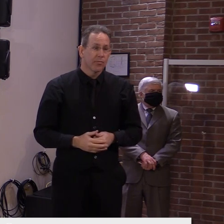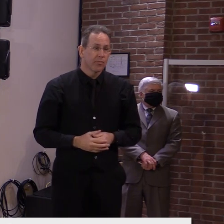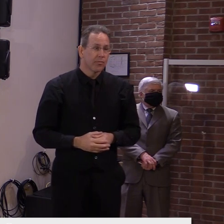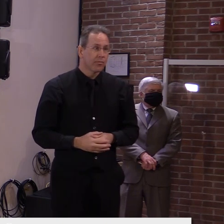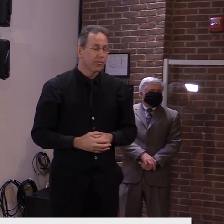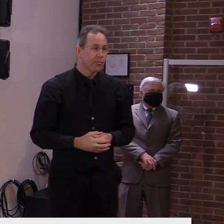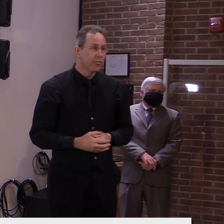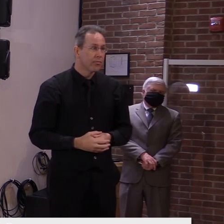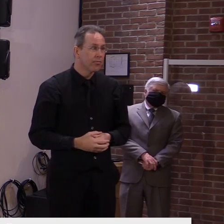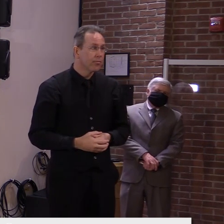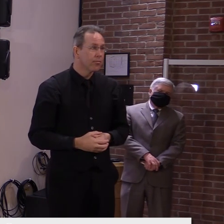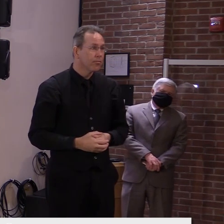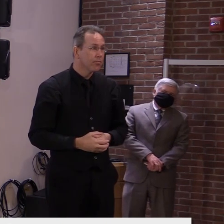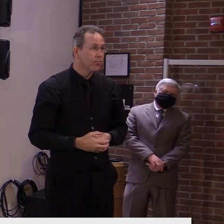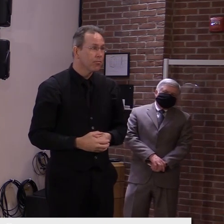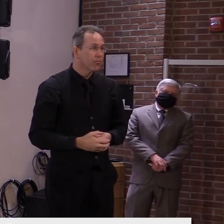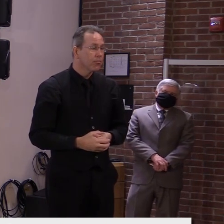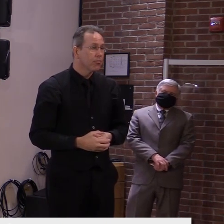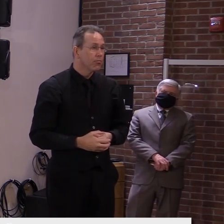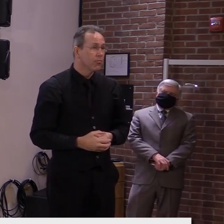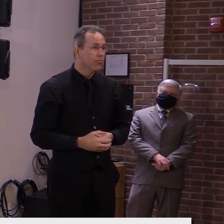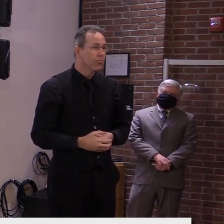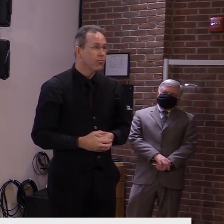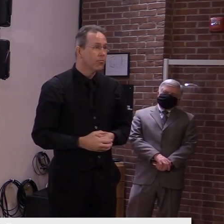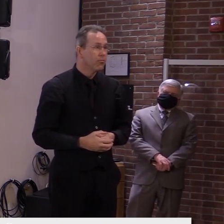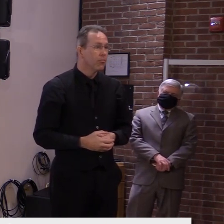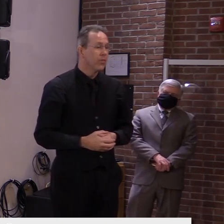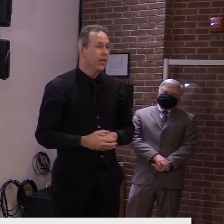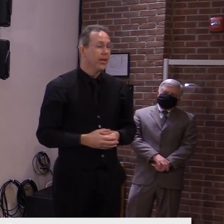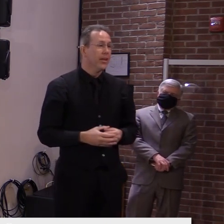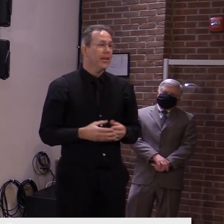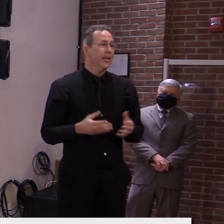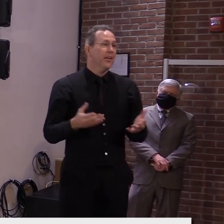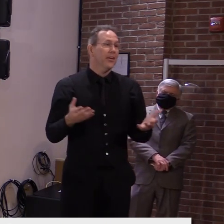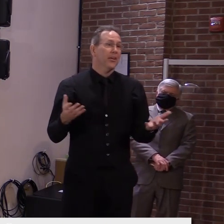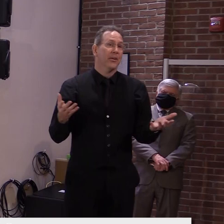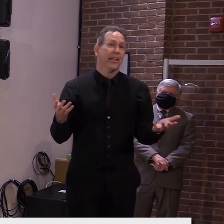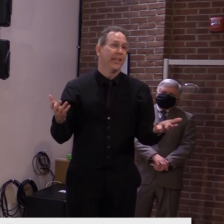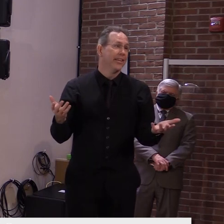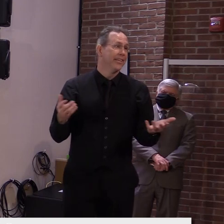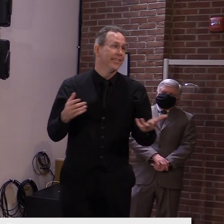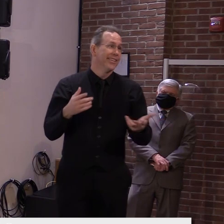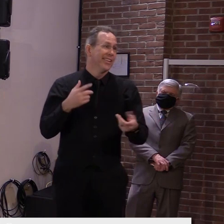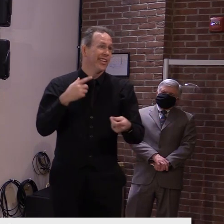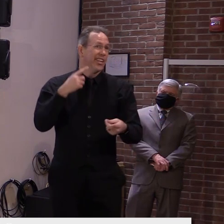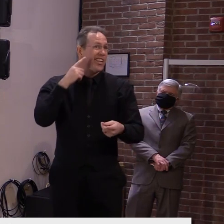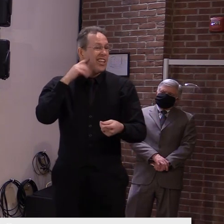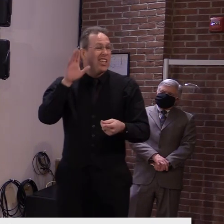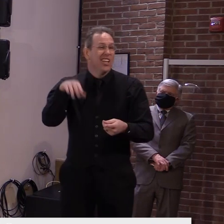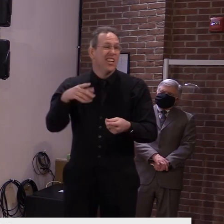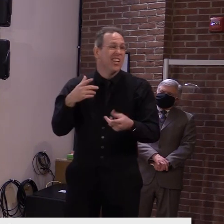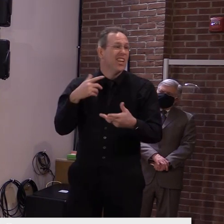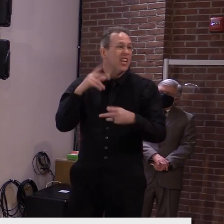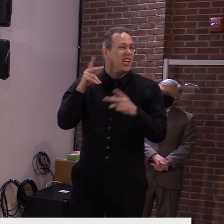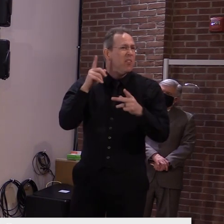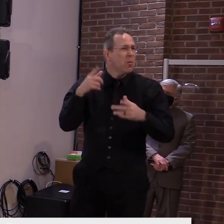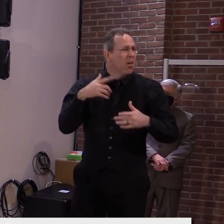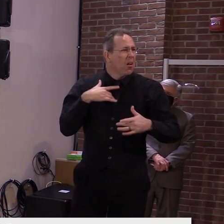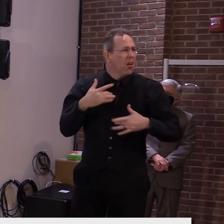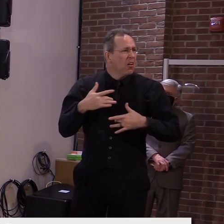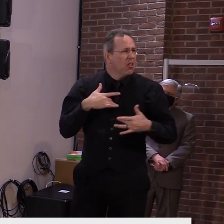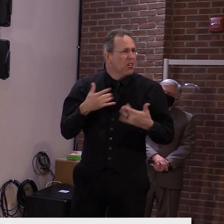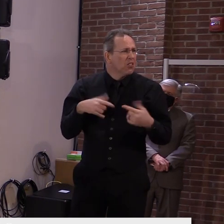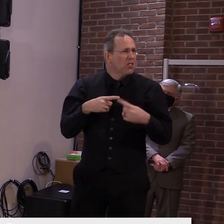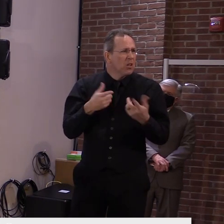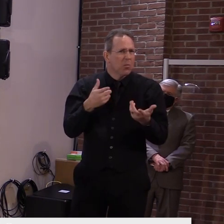Well, I've just heard people who felt that it's a little concerning to see a school nurse that continues to go beyond,